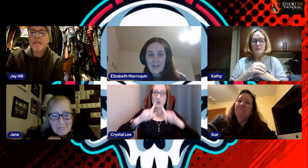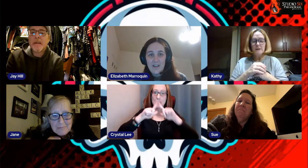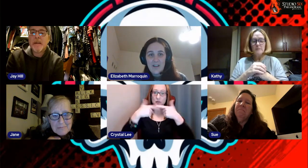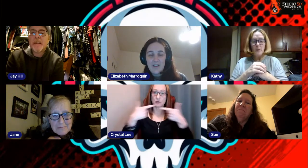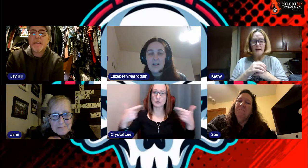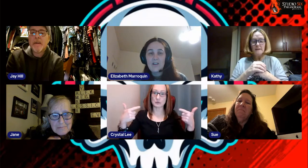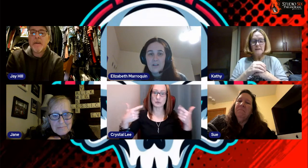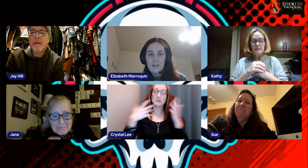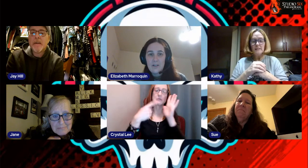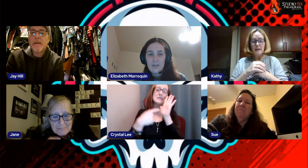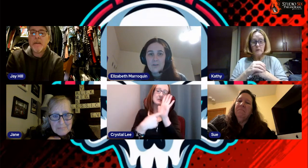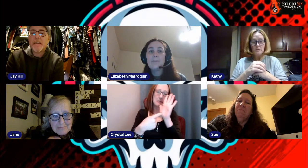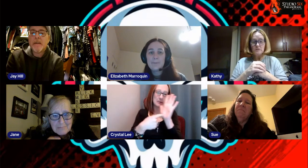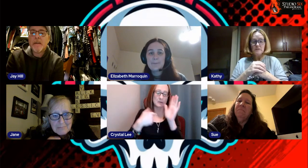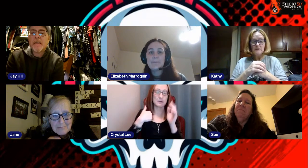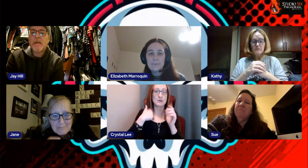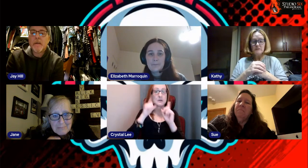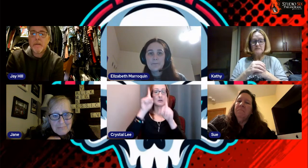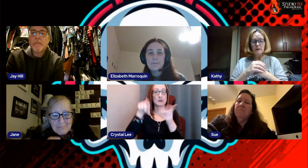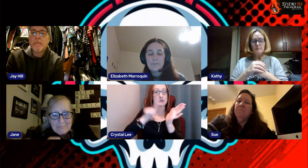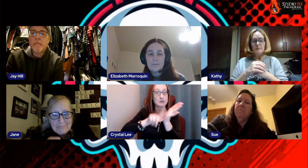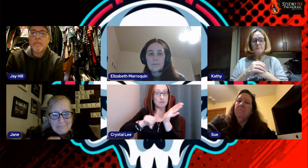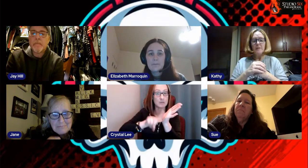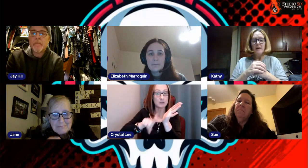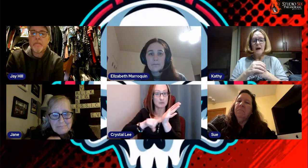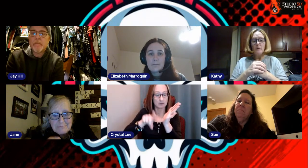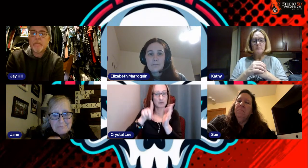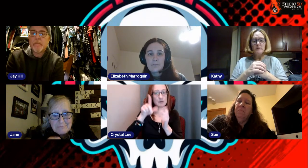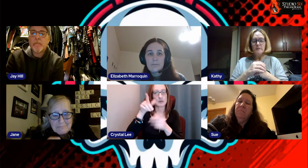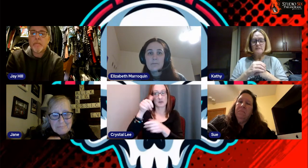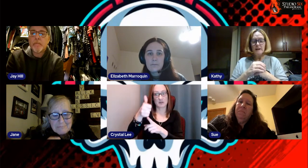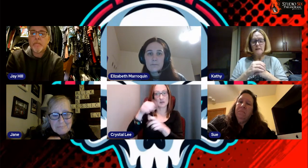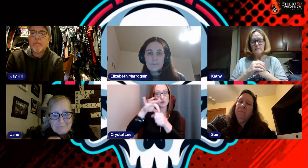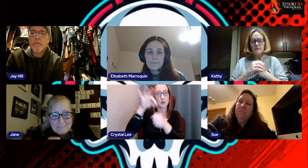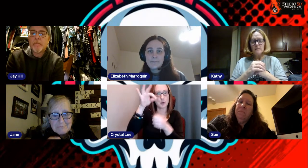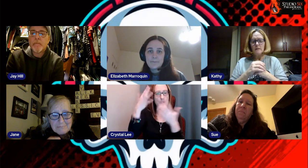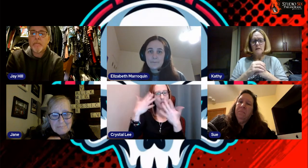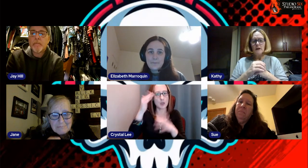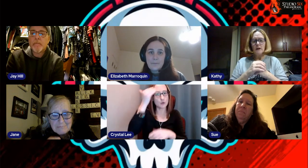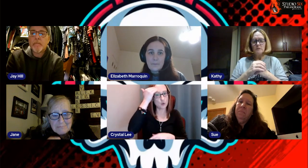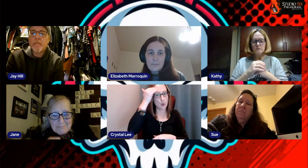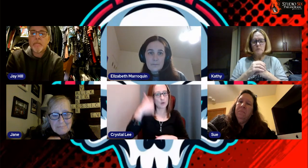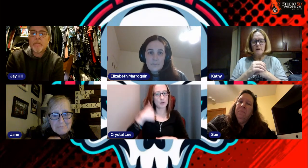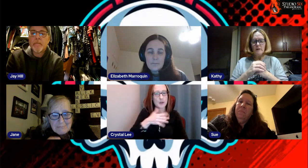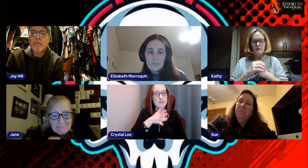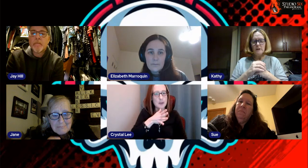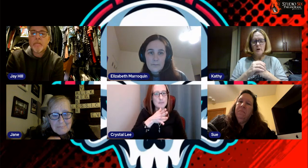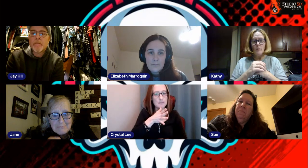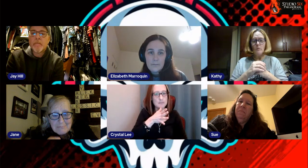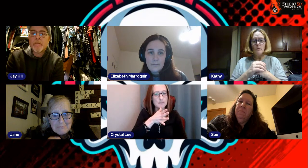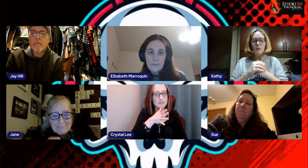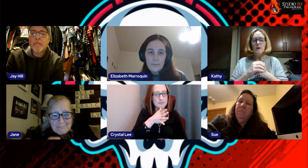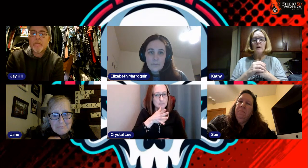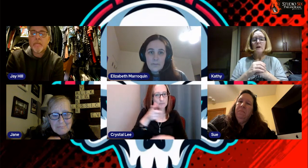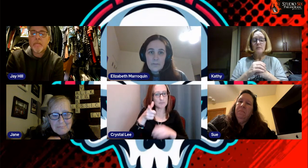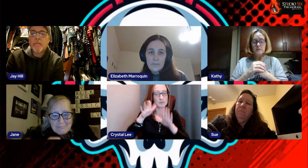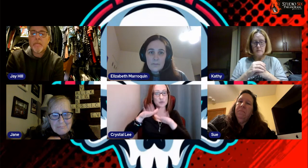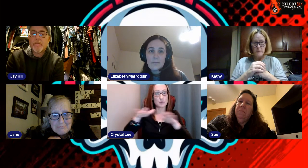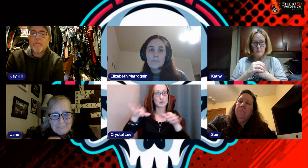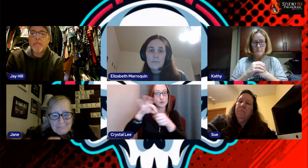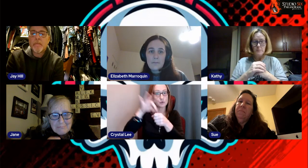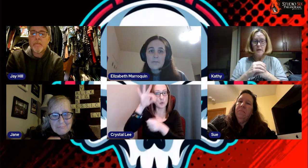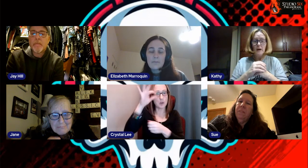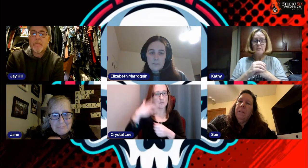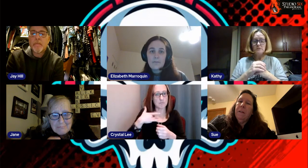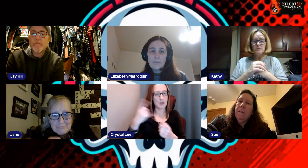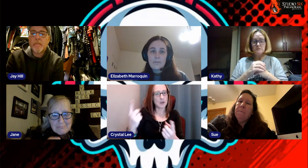Cool. So you read the body language. For example, I went to investigate a good story I already know from